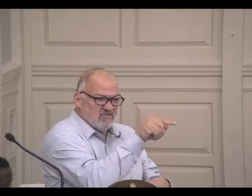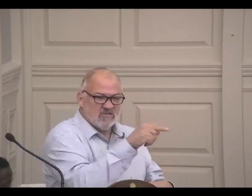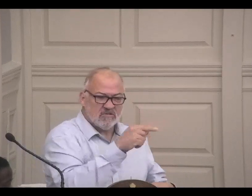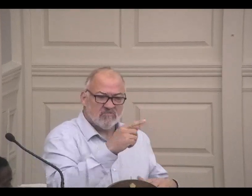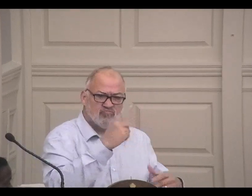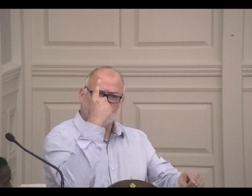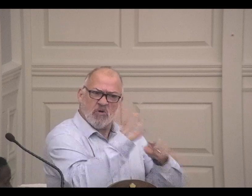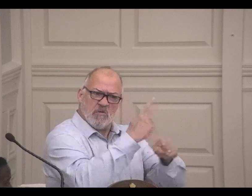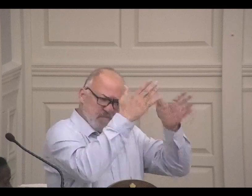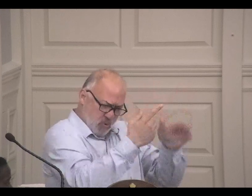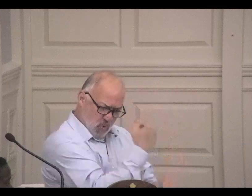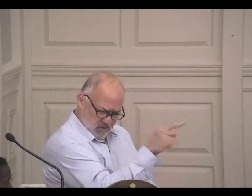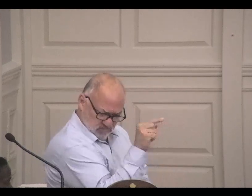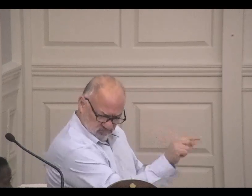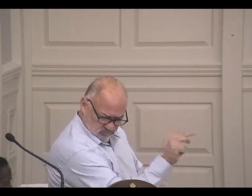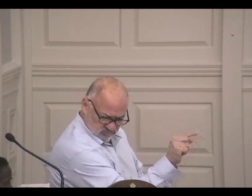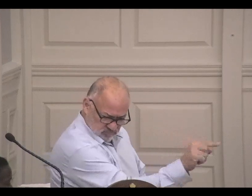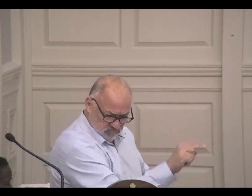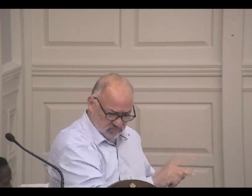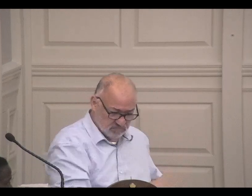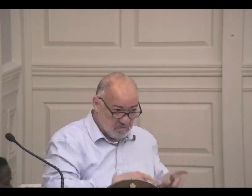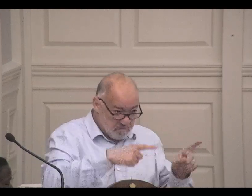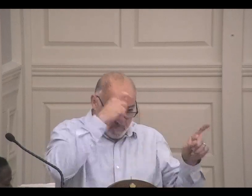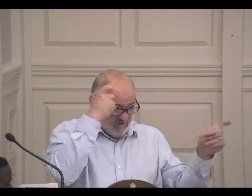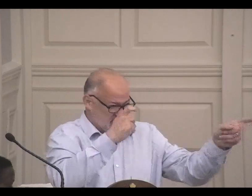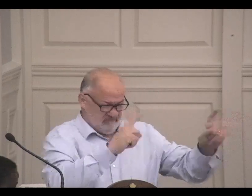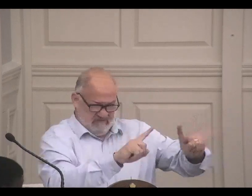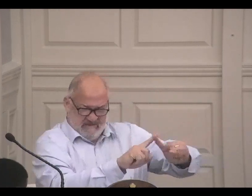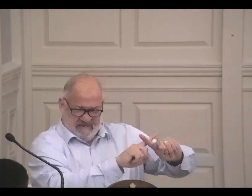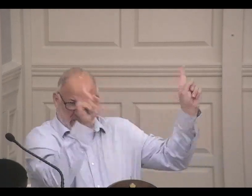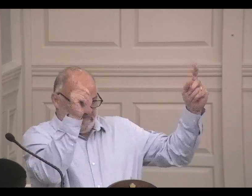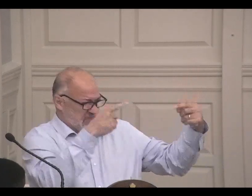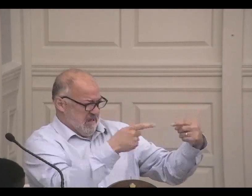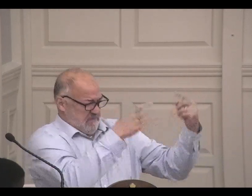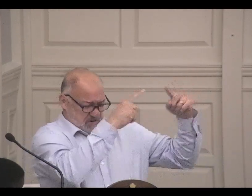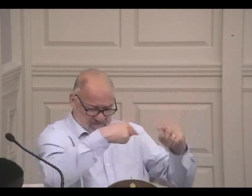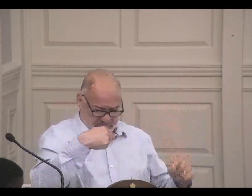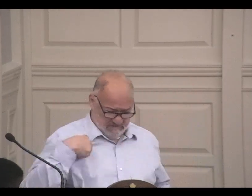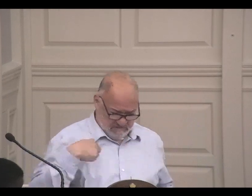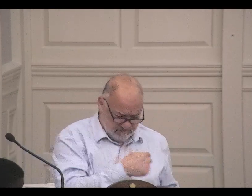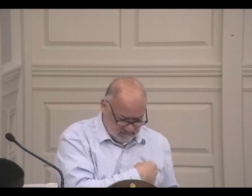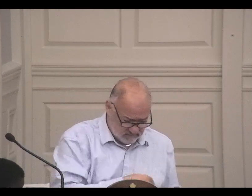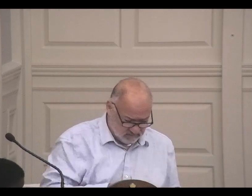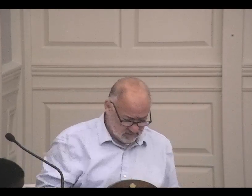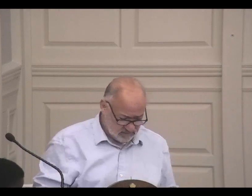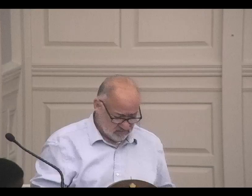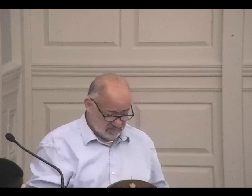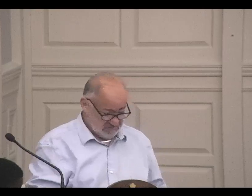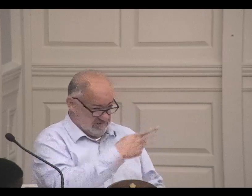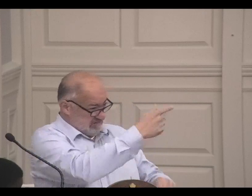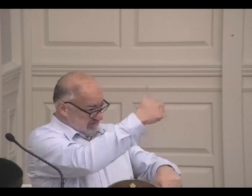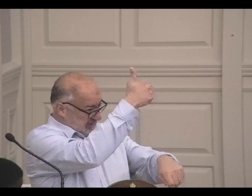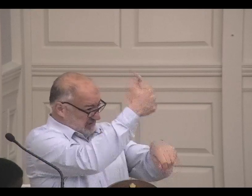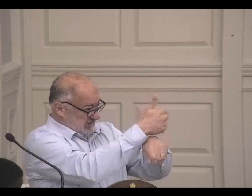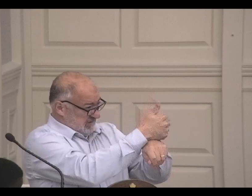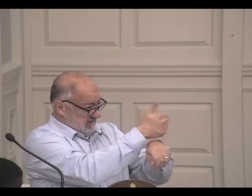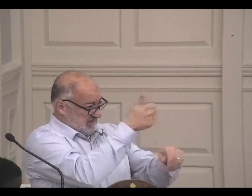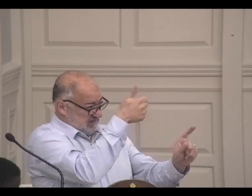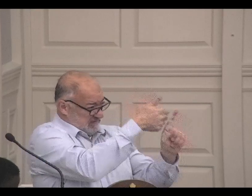The wicked say, "Let us beset the just one, because he is obnoxious